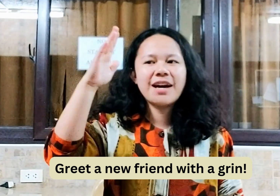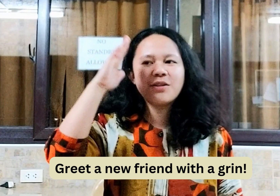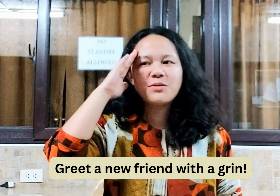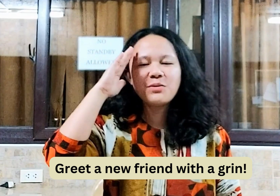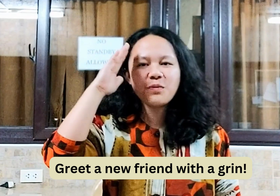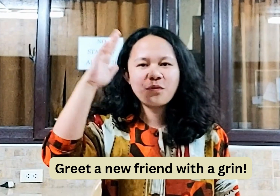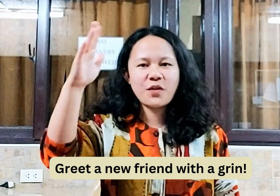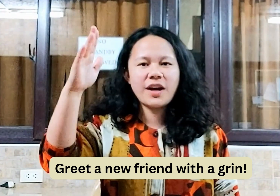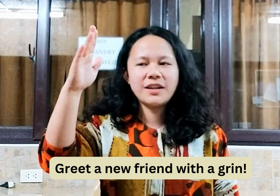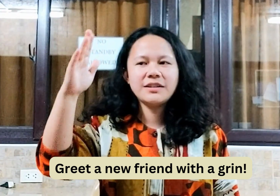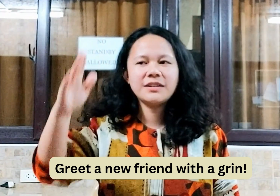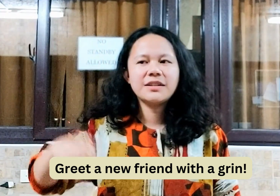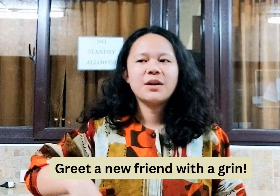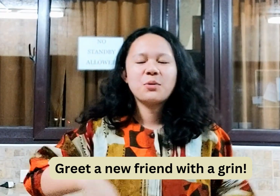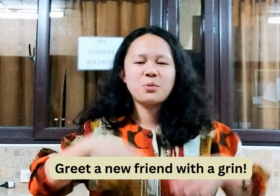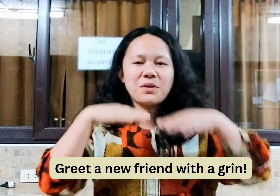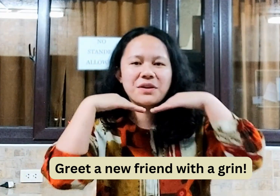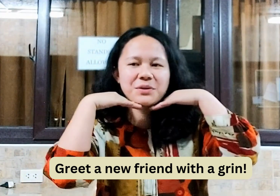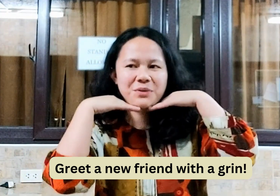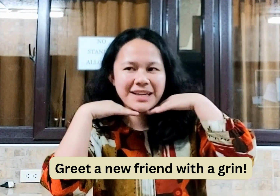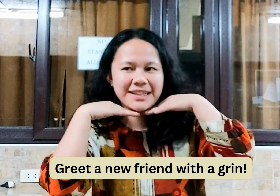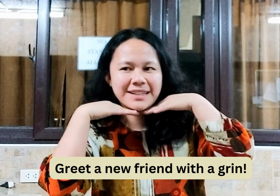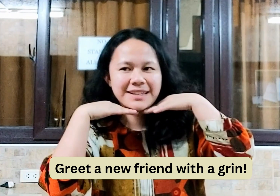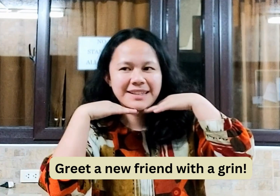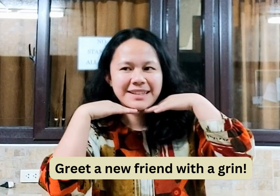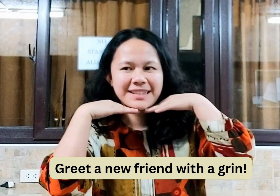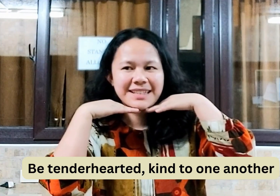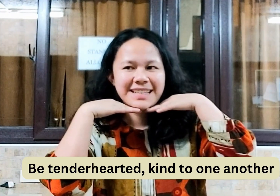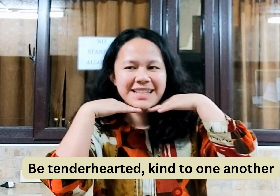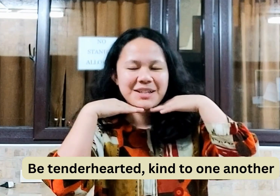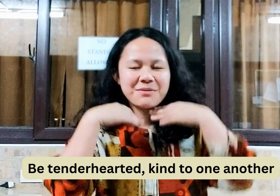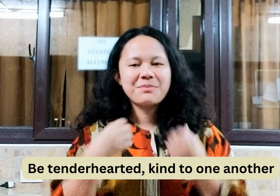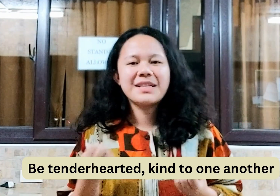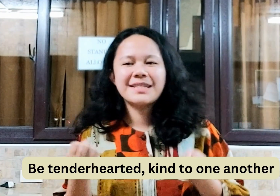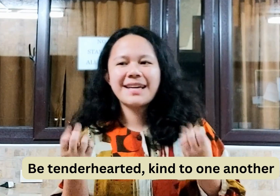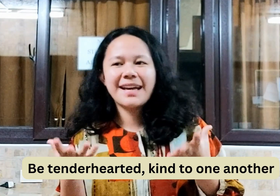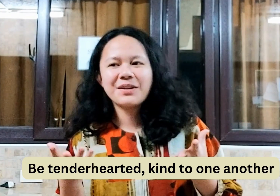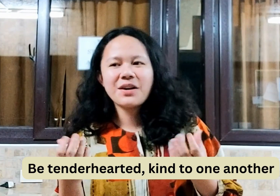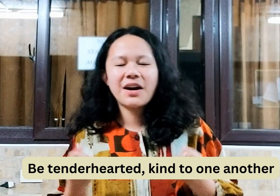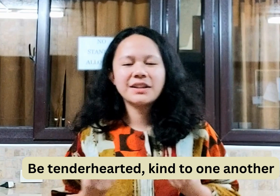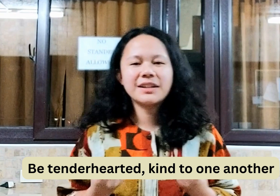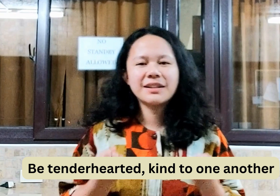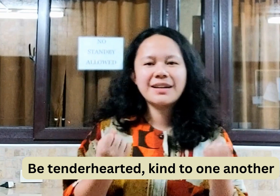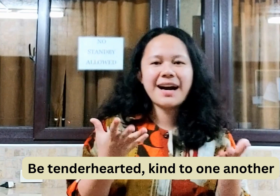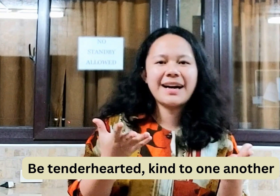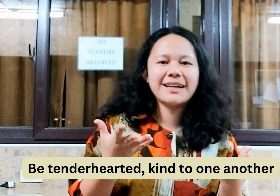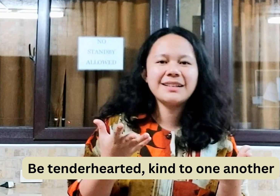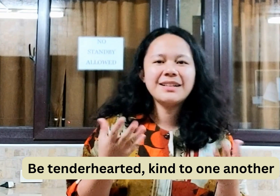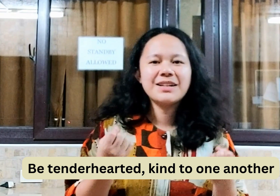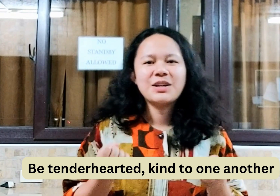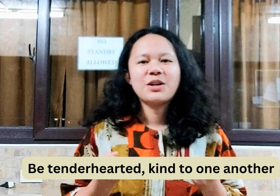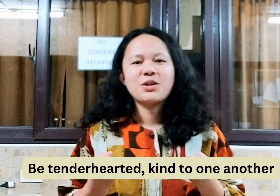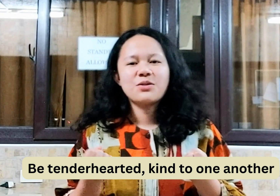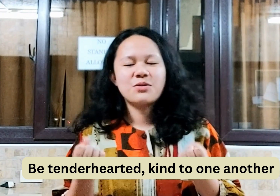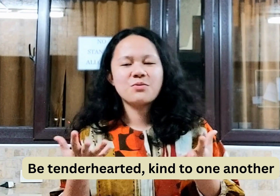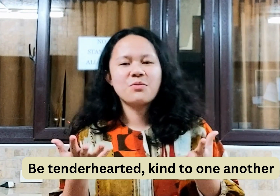new friend with a grin. Be tender-hearted, kind to